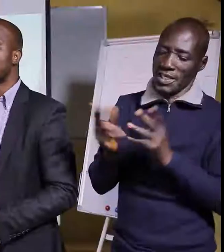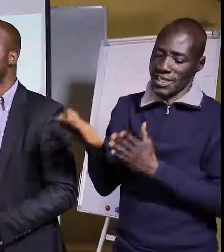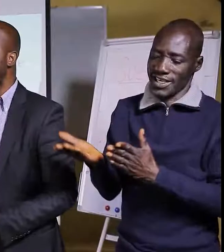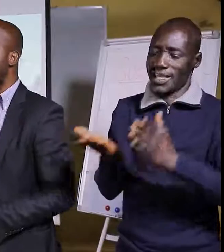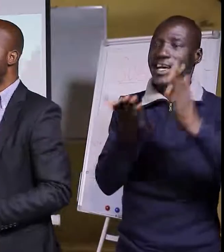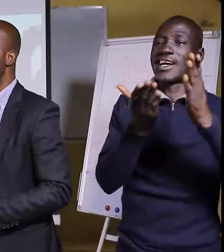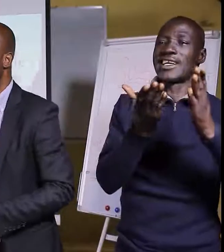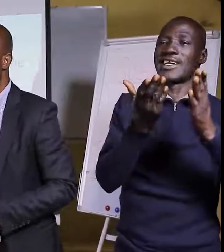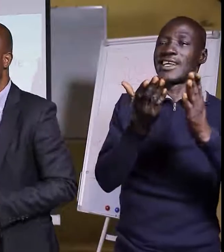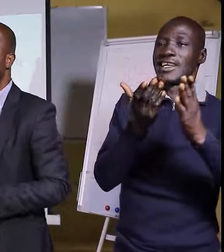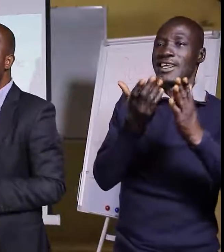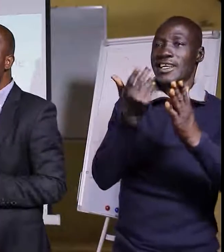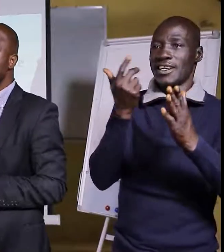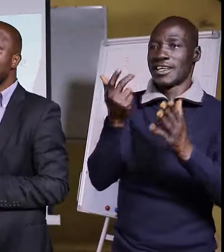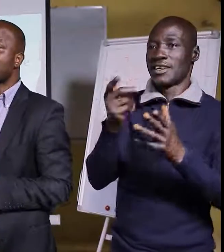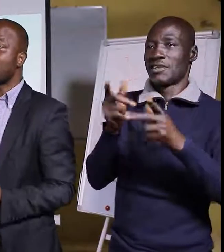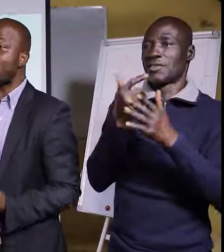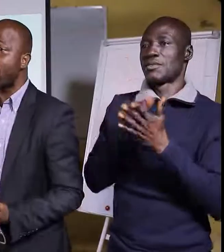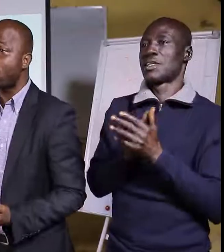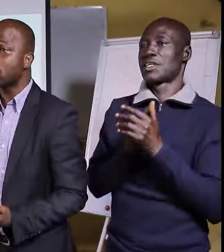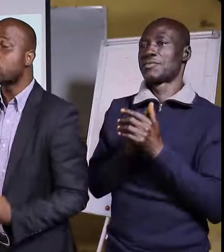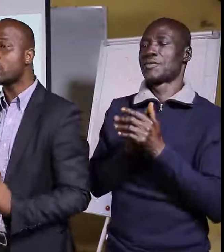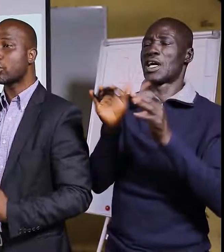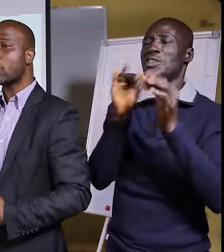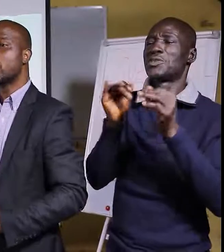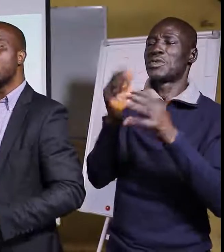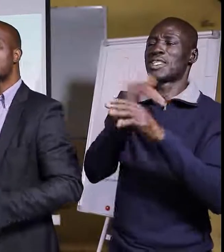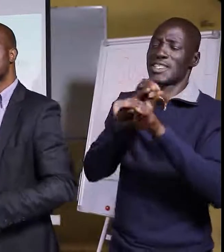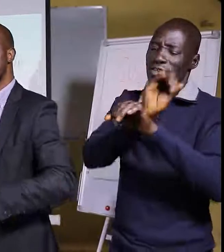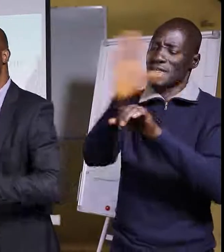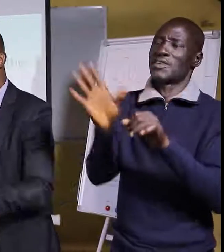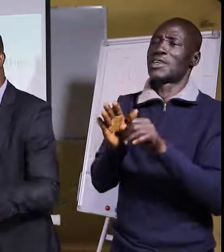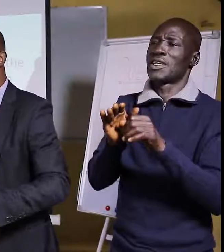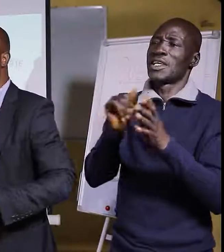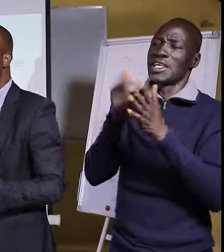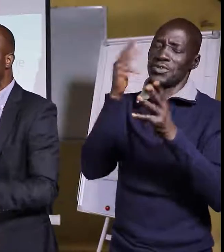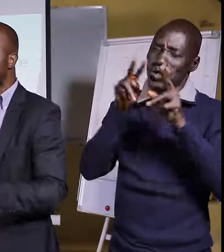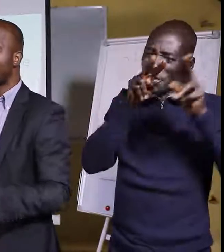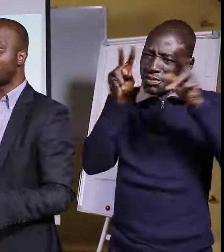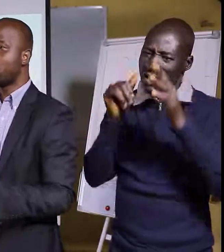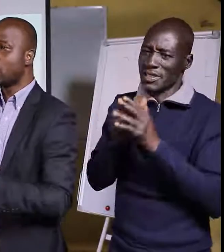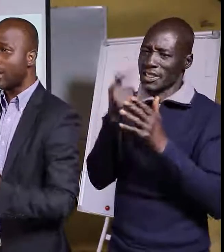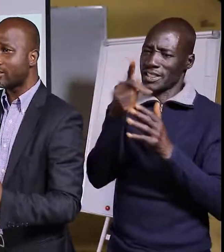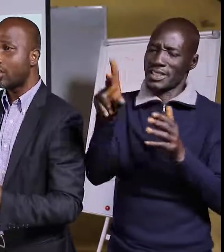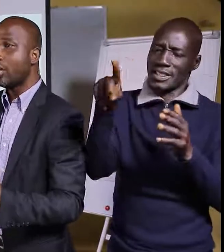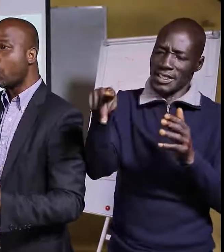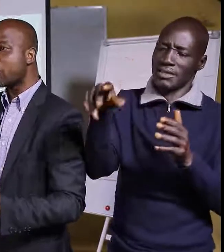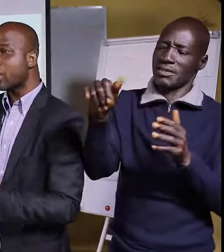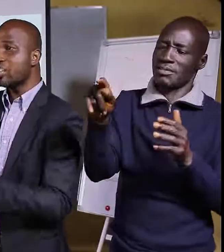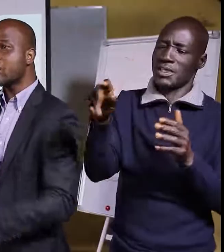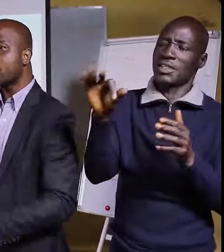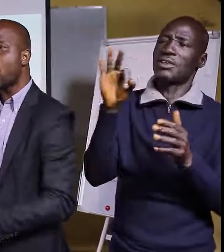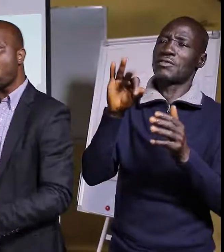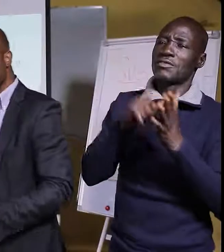called coronavirus. How did we get coronavirus? It was because it was observed that the pattern of these humans